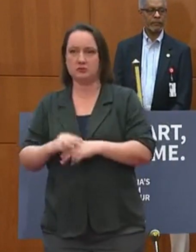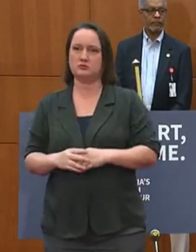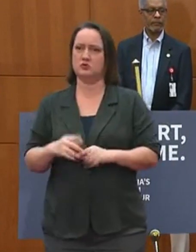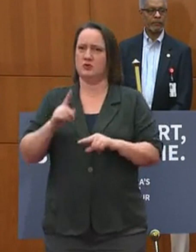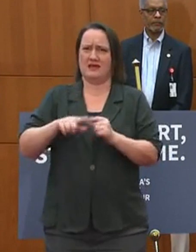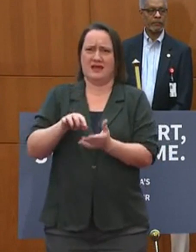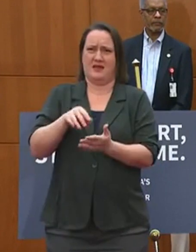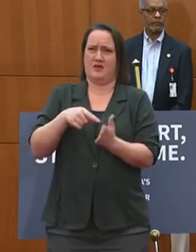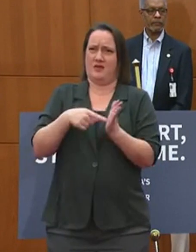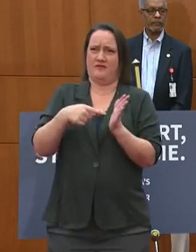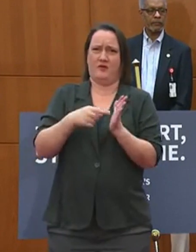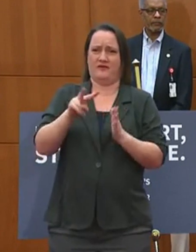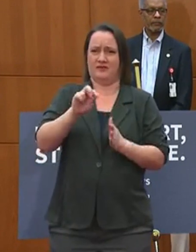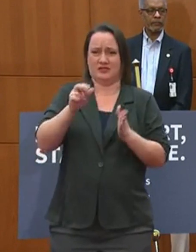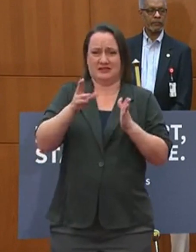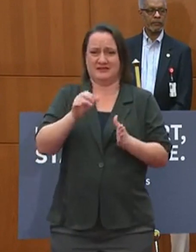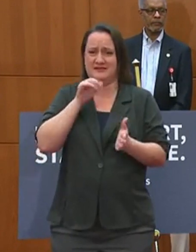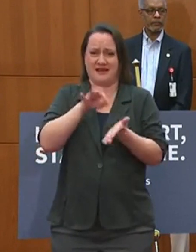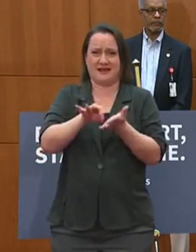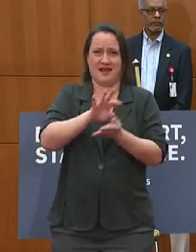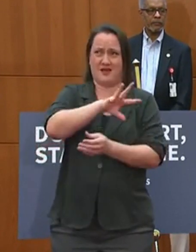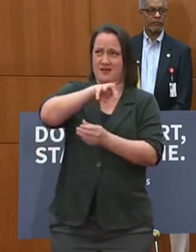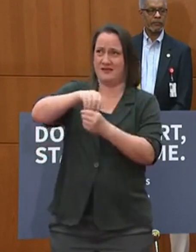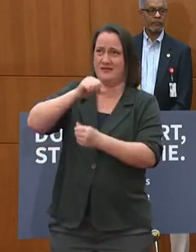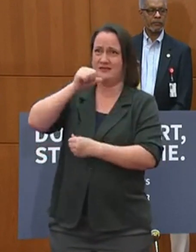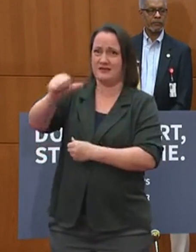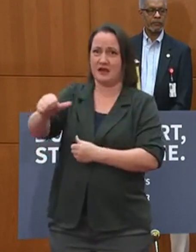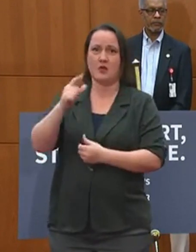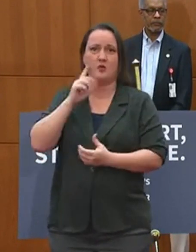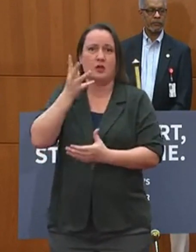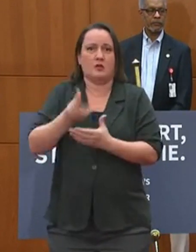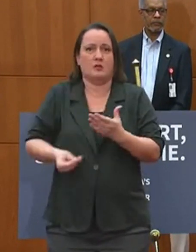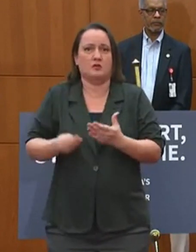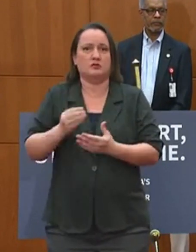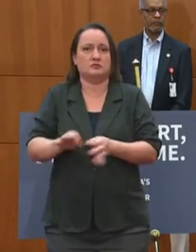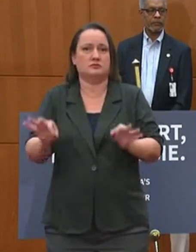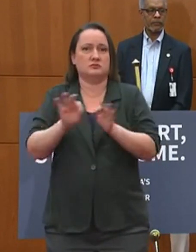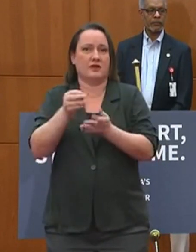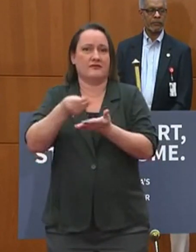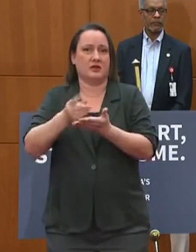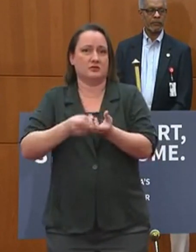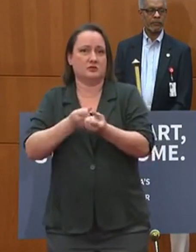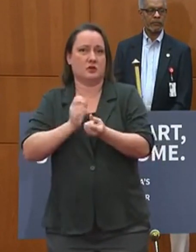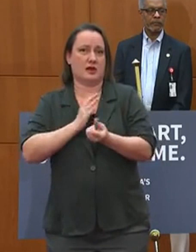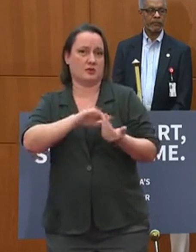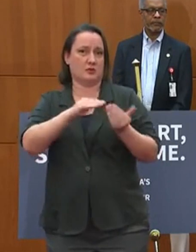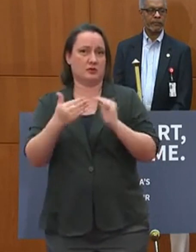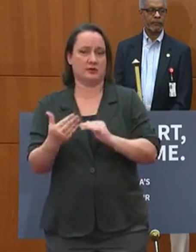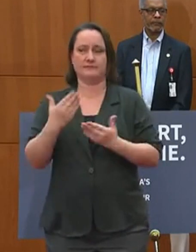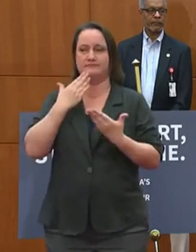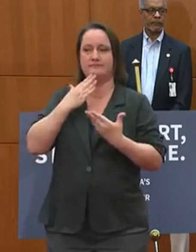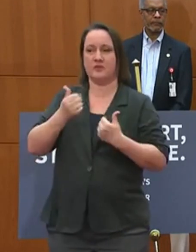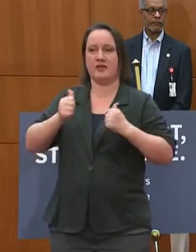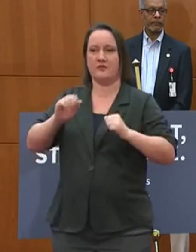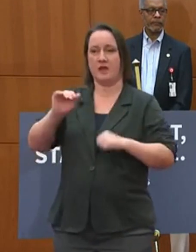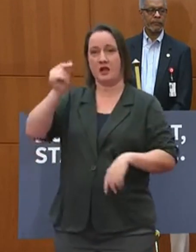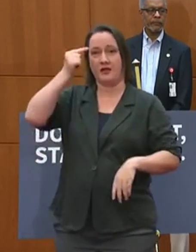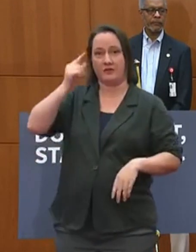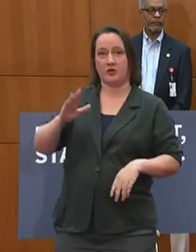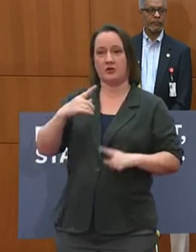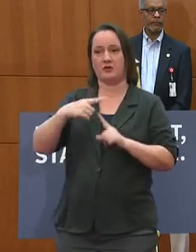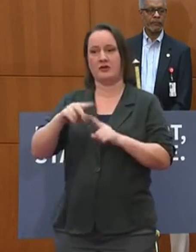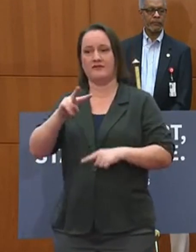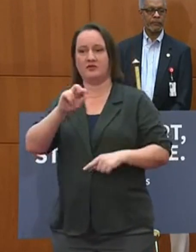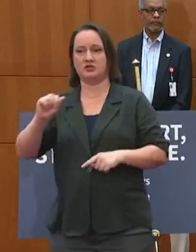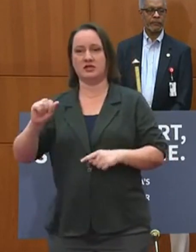be counted and lose out on critical funding to support our communities. Thank you to the efforts by the governor and the Virginia